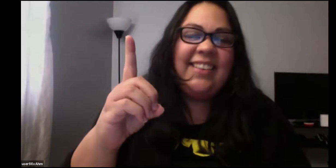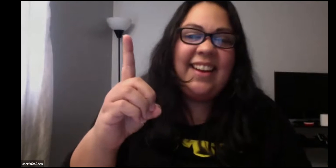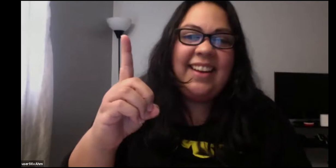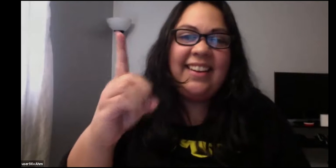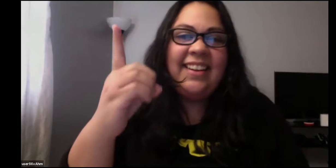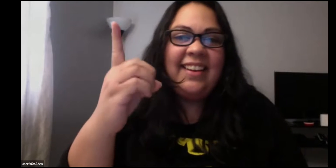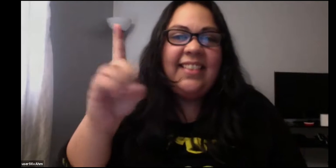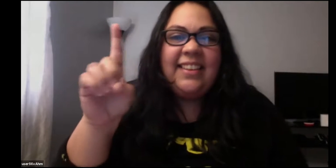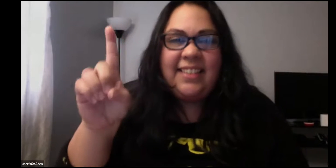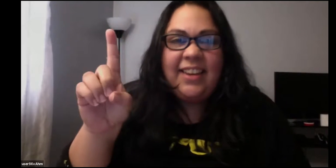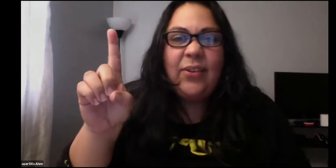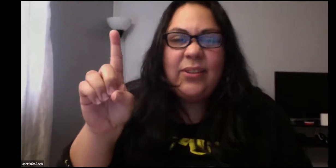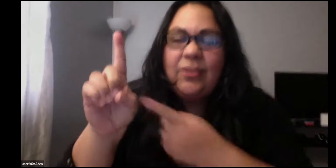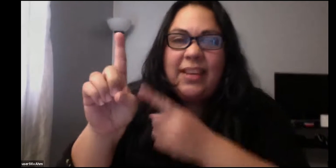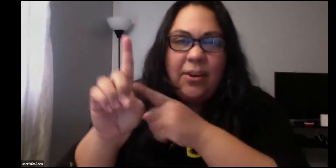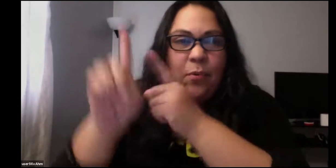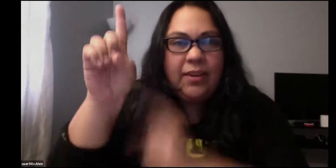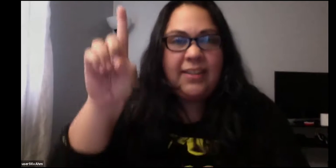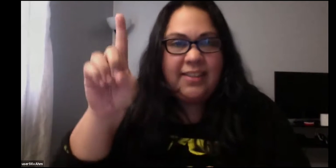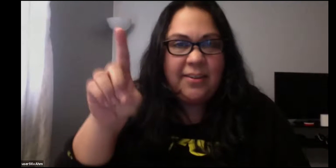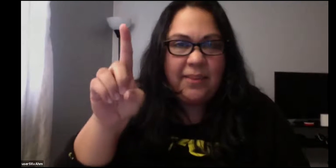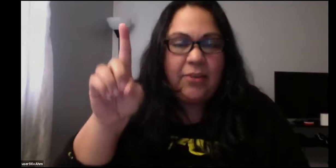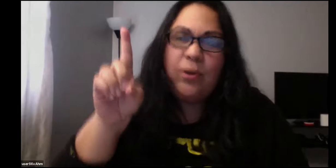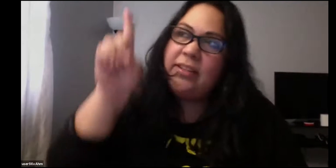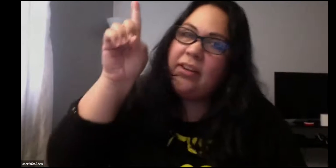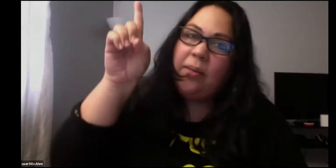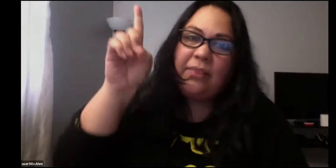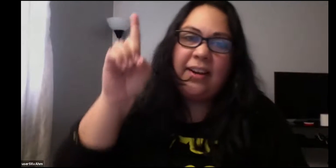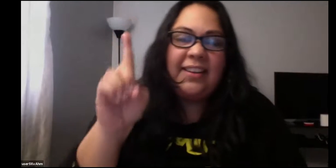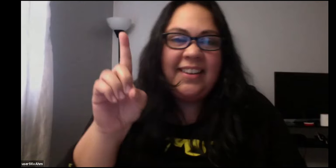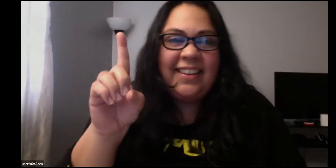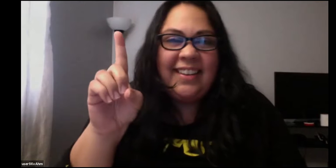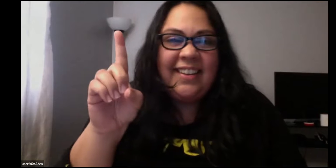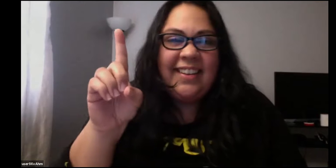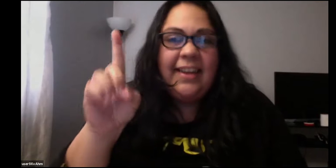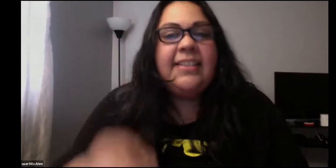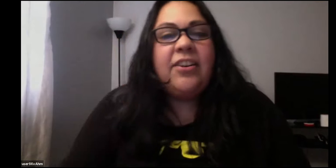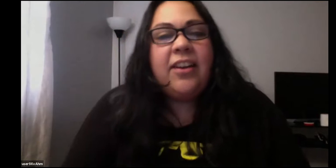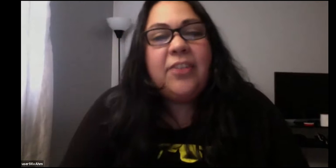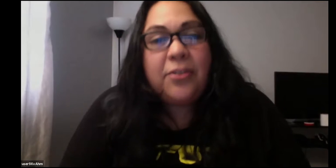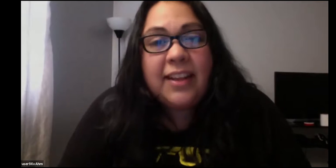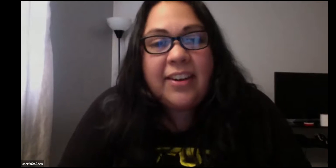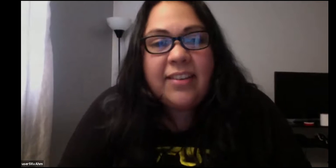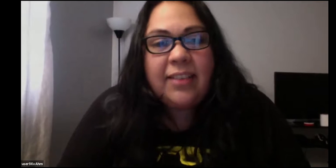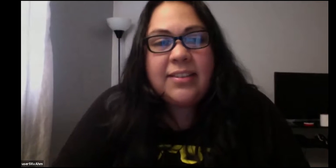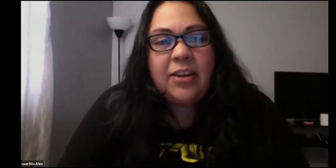it. The D also looks like you're pointing at something. You're pointing up, right? Is there another letter that looks like you're